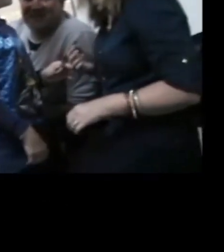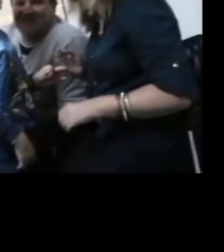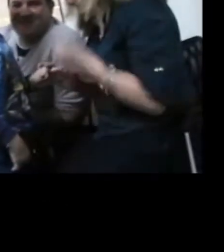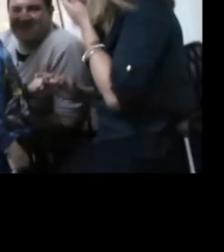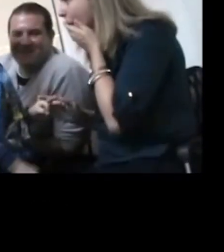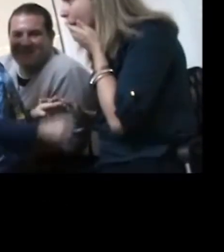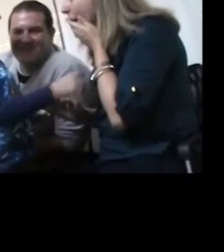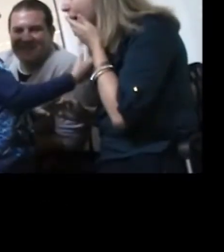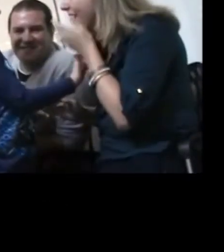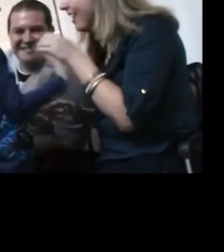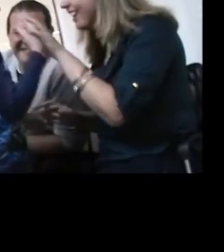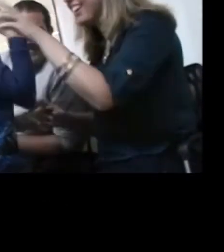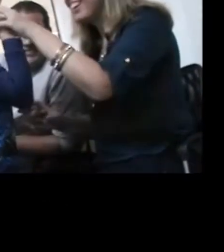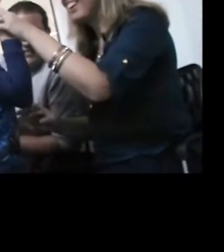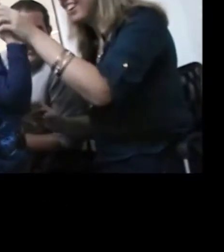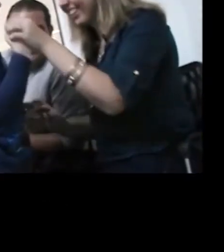Regtig?